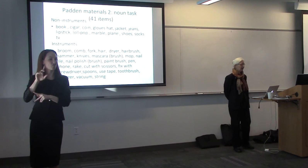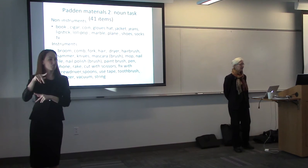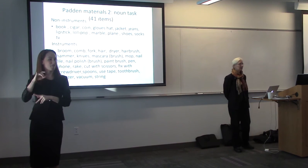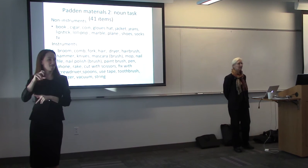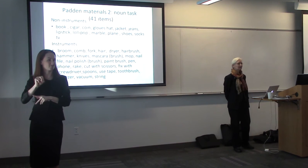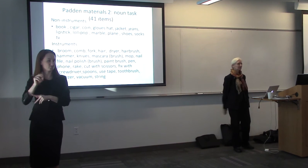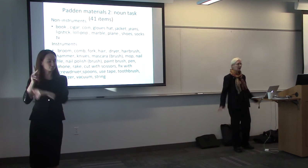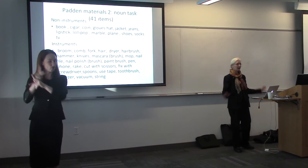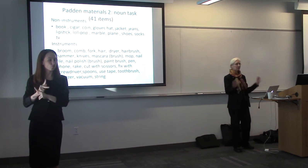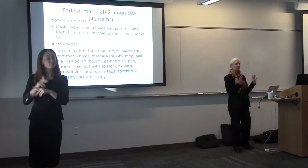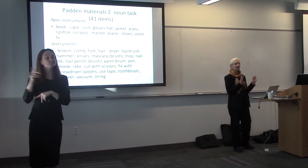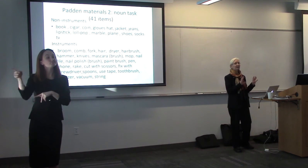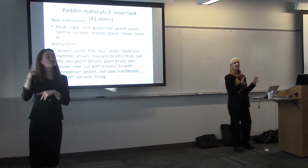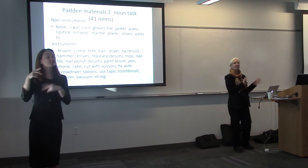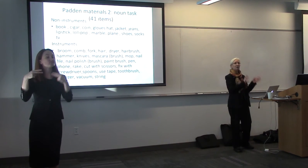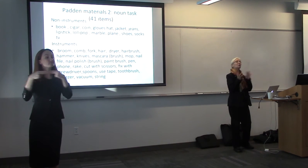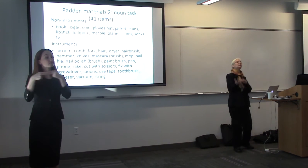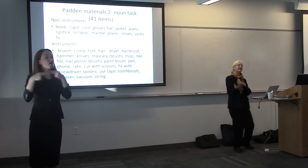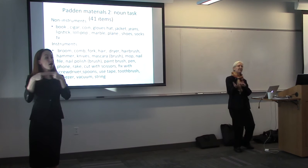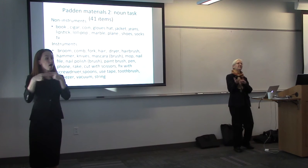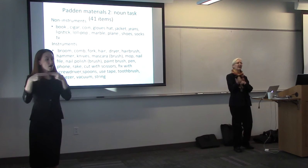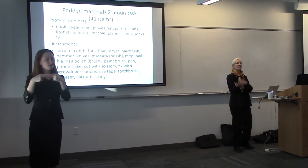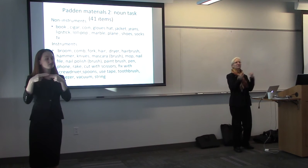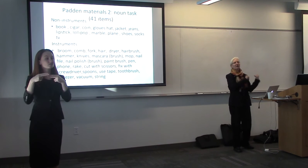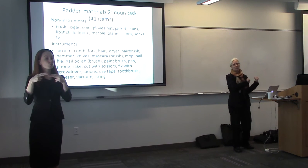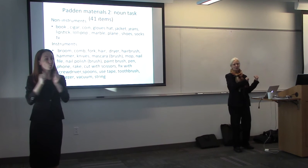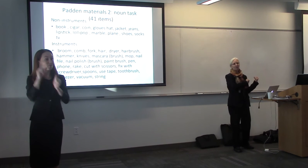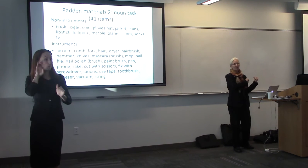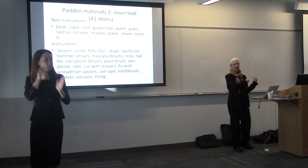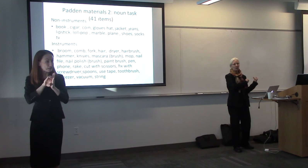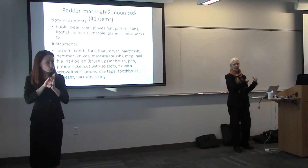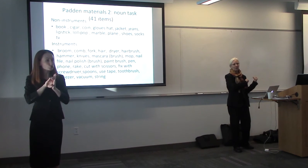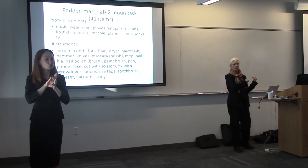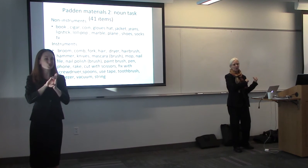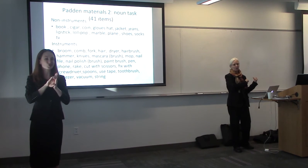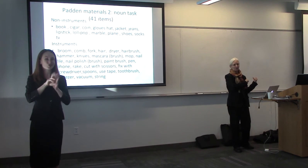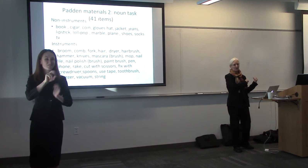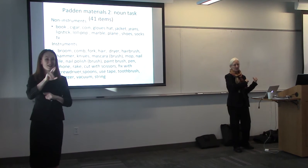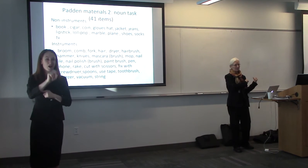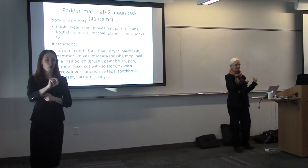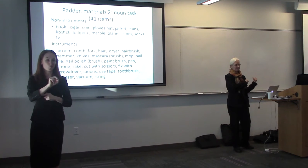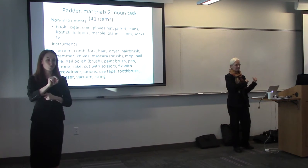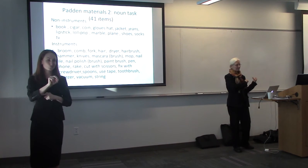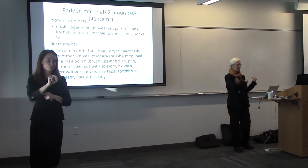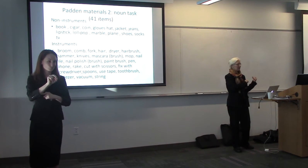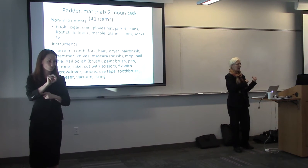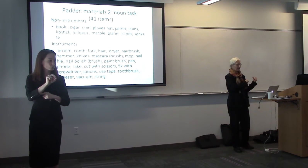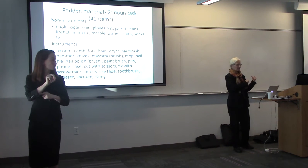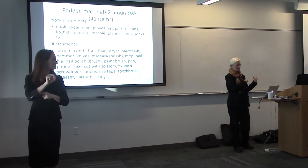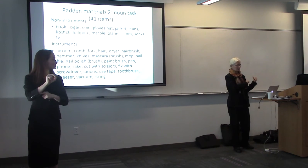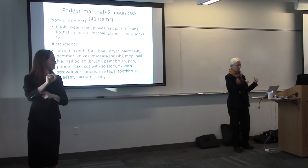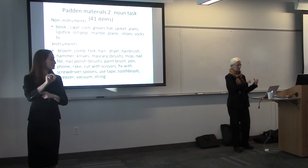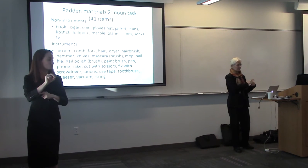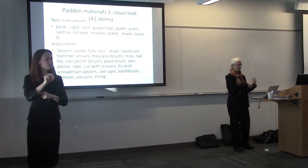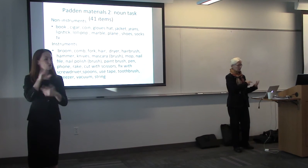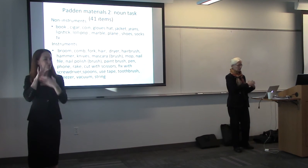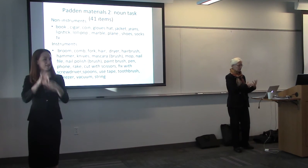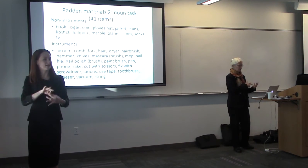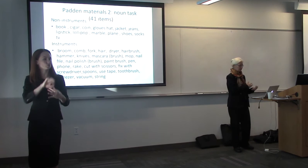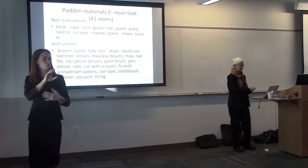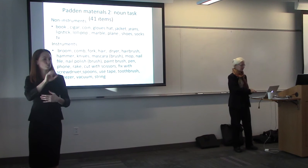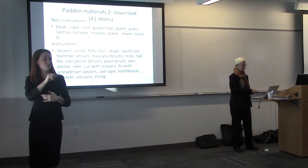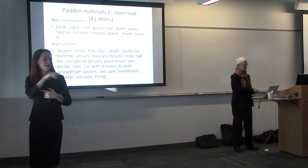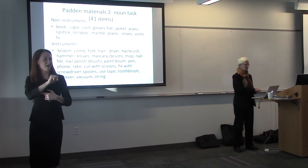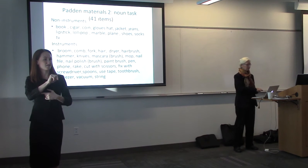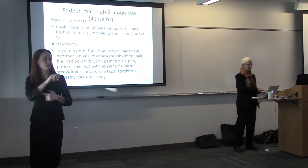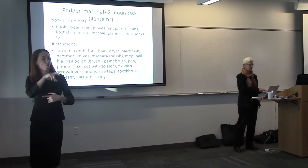she had slides with the related nouns that went with those act-on verbs, that went with